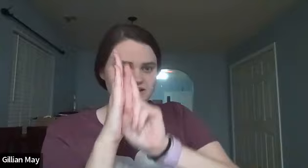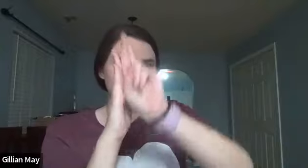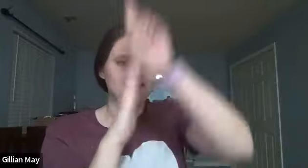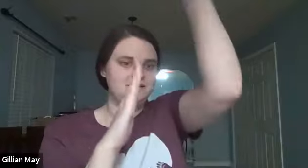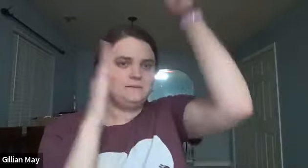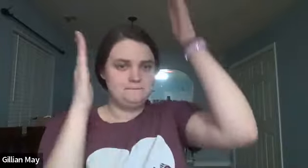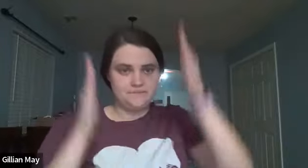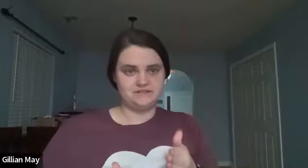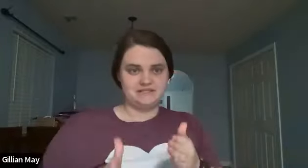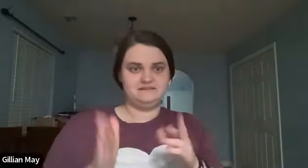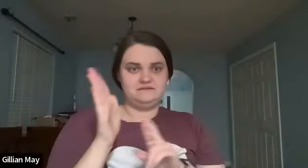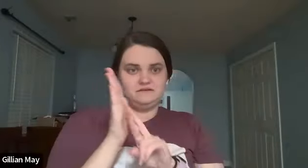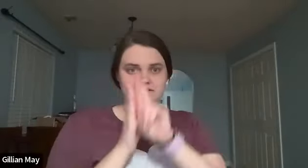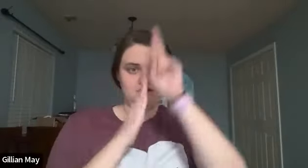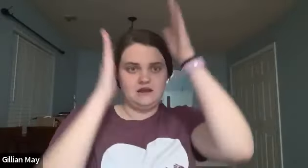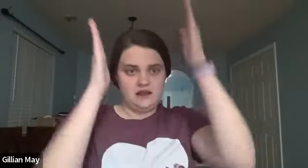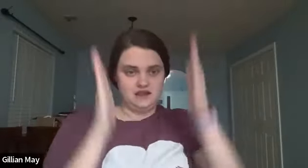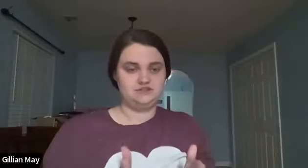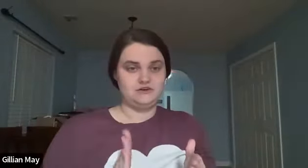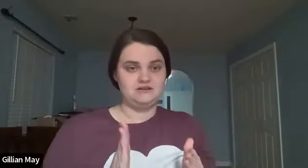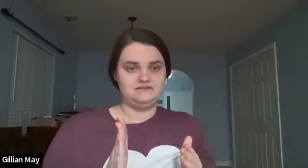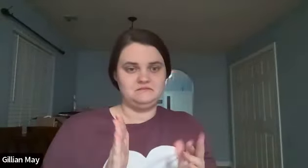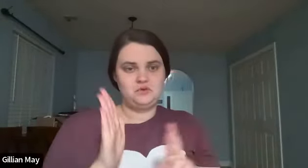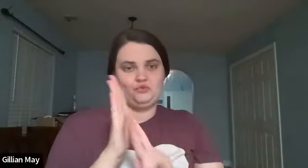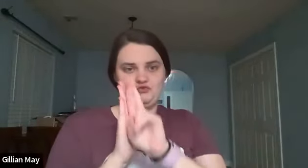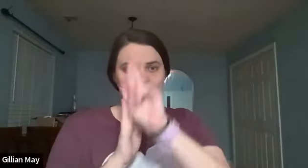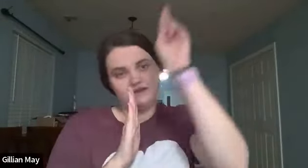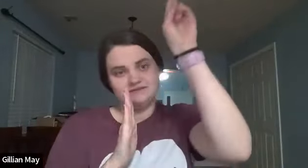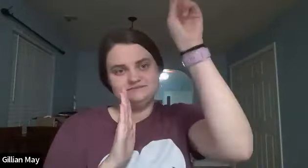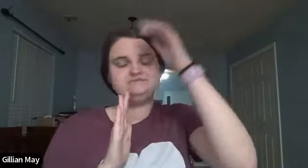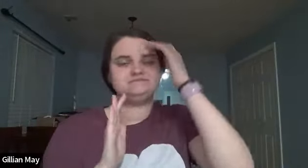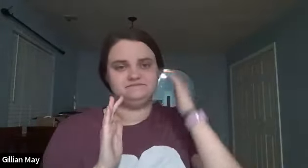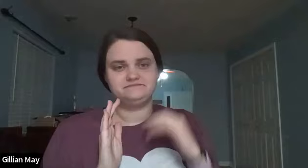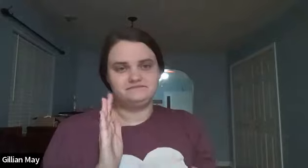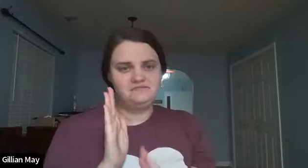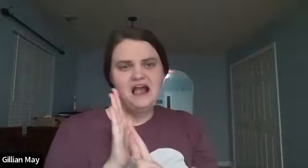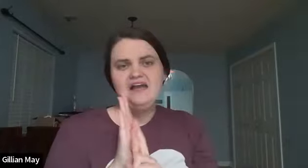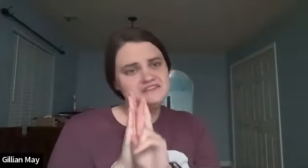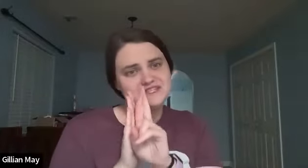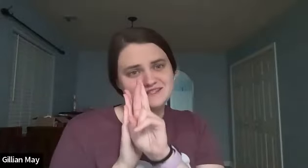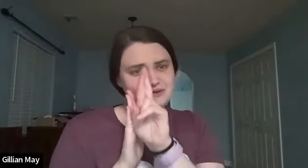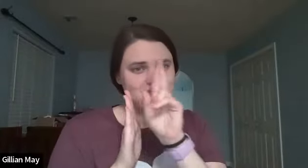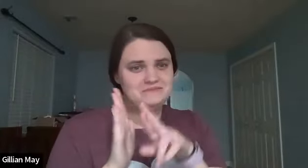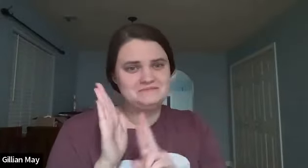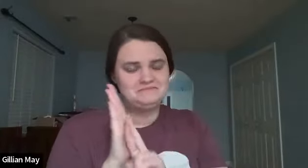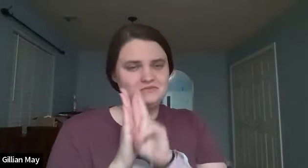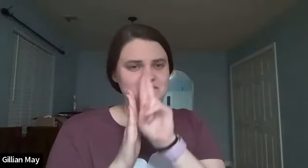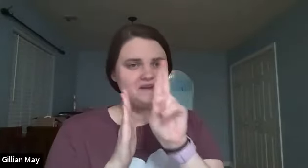rocket person, astronaut, rocket. I think this sign's always cool. One of my